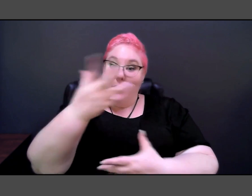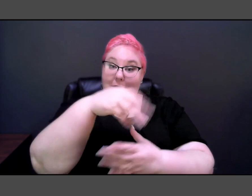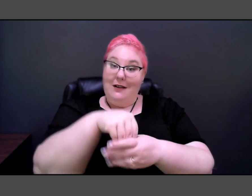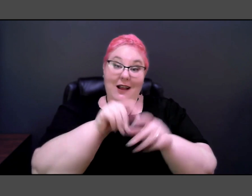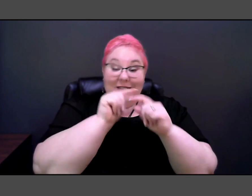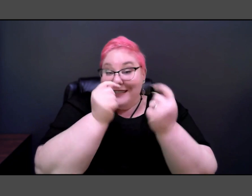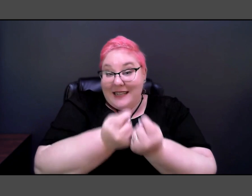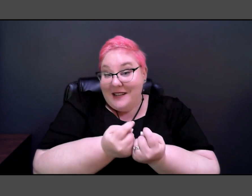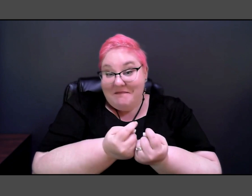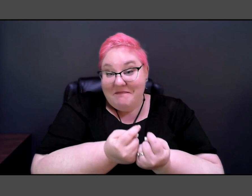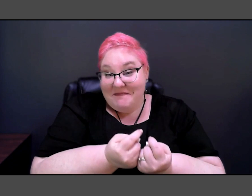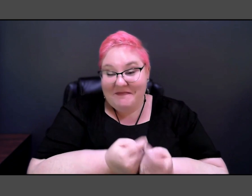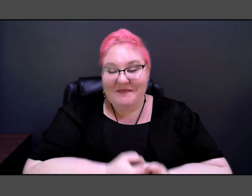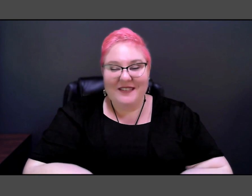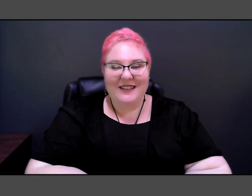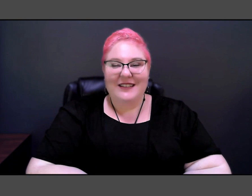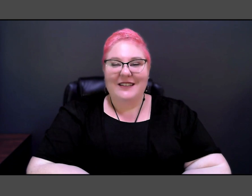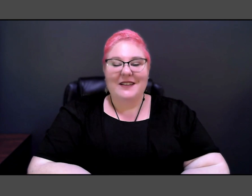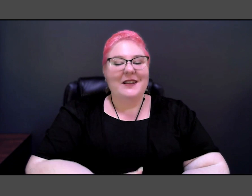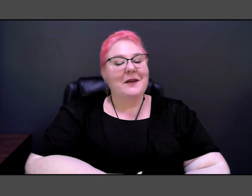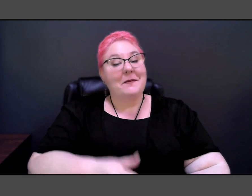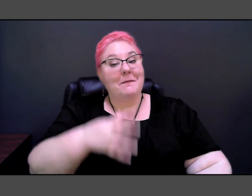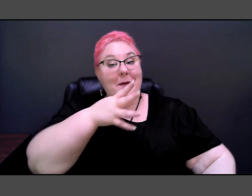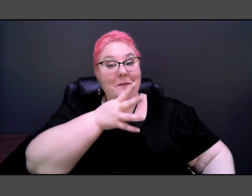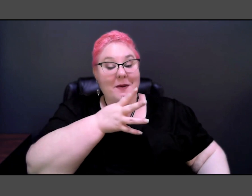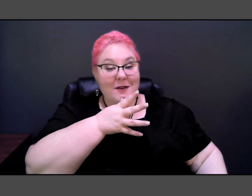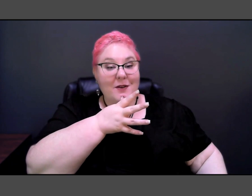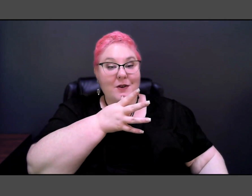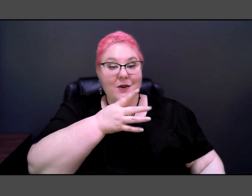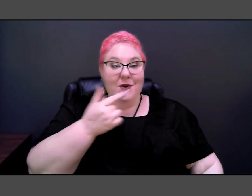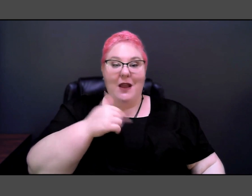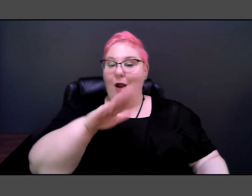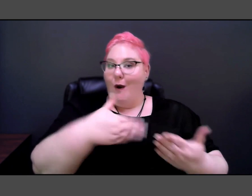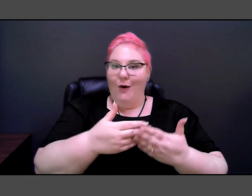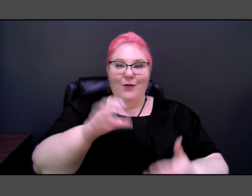My mother, we had all our chores and we